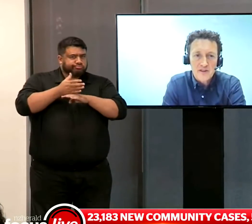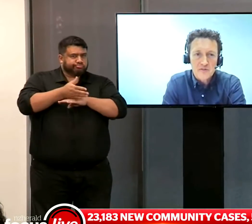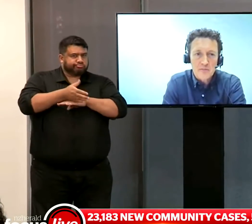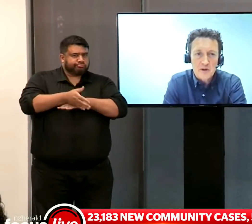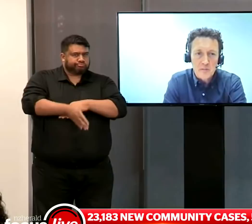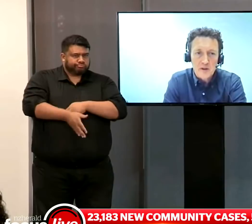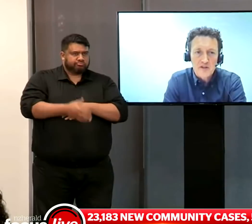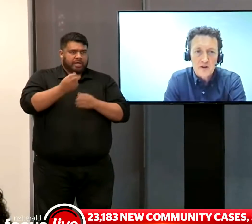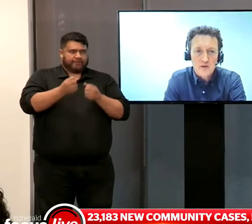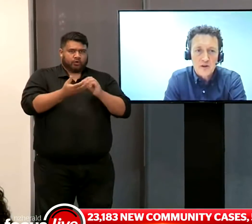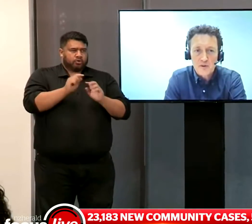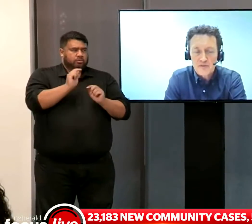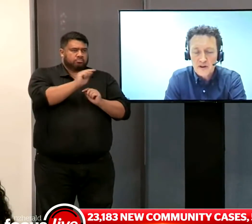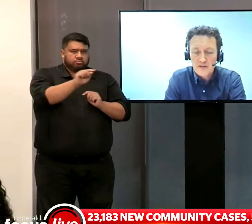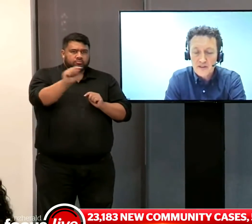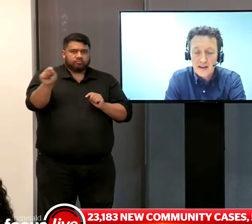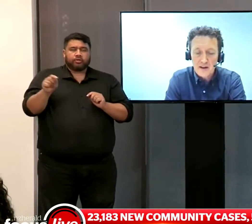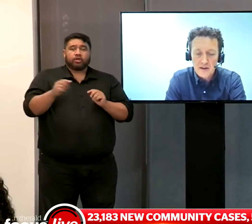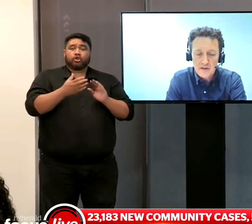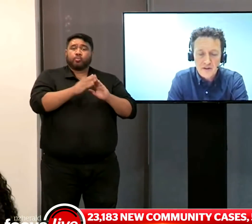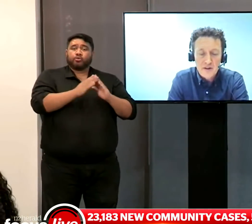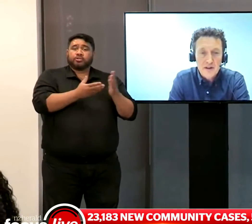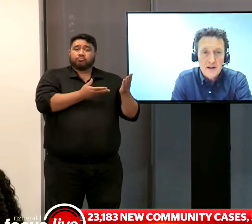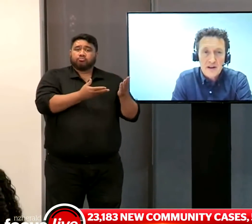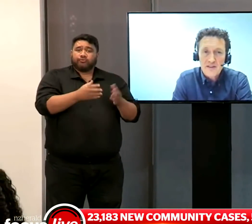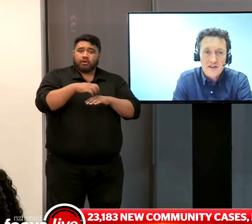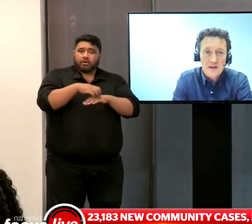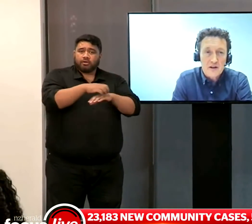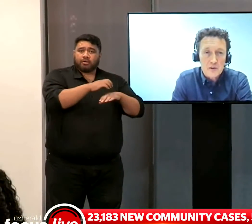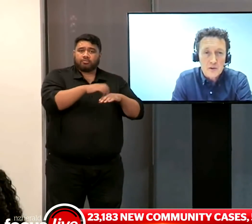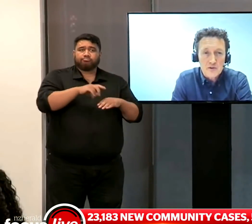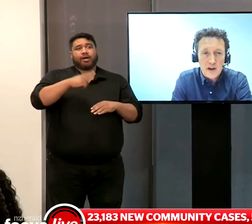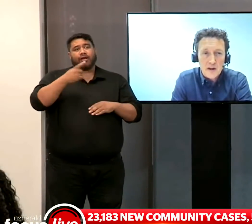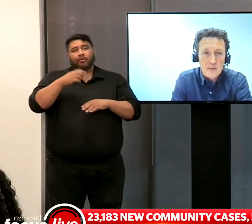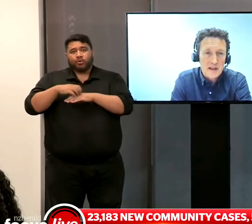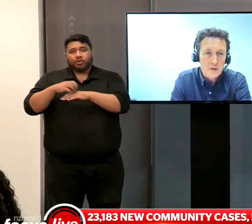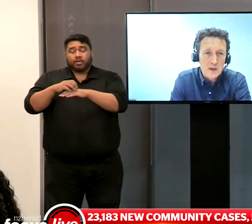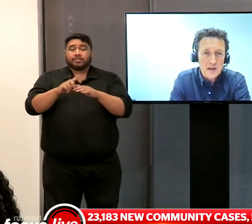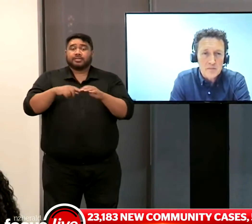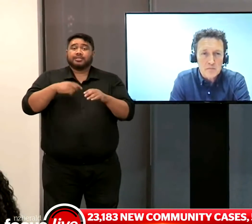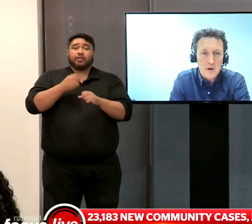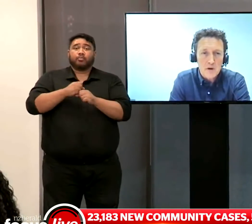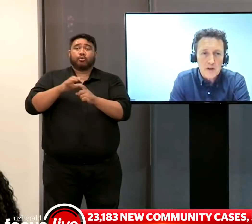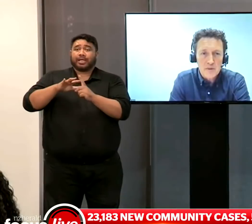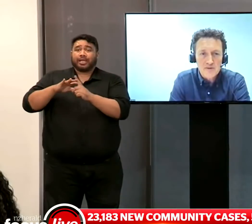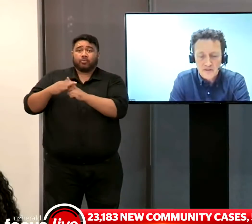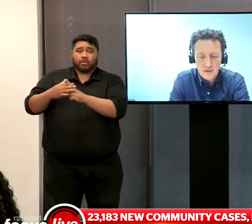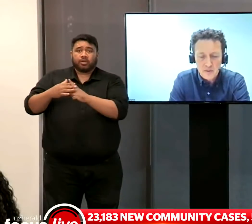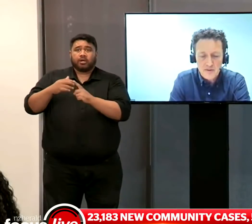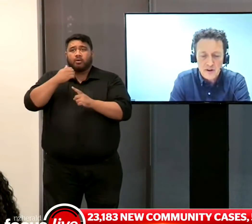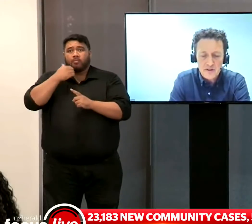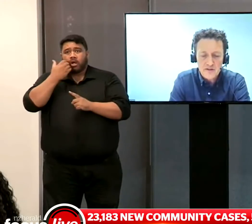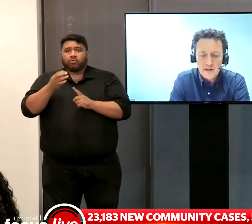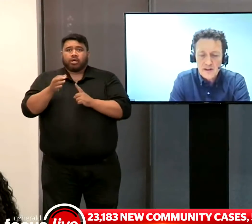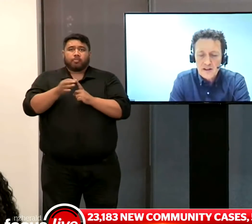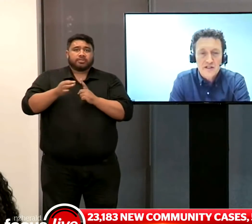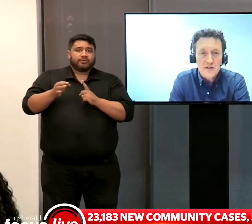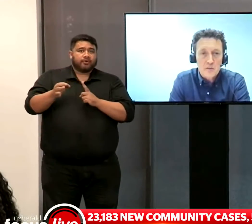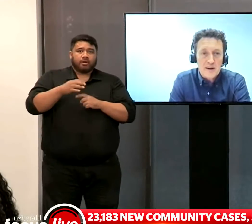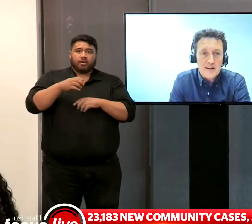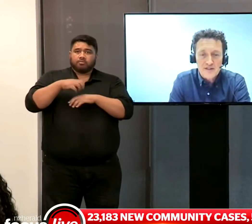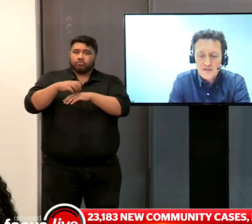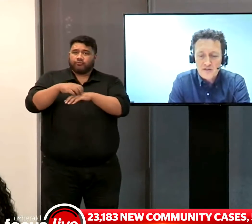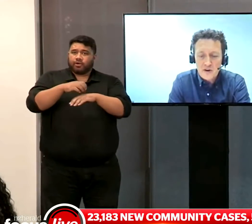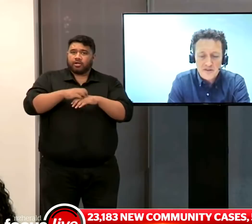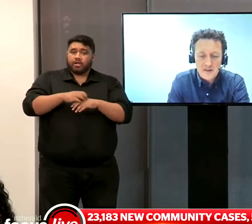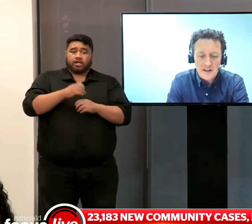our communities by community healthcare providers and others. And this includes iwi, Māori and Pacifica providers,